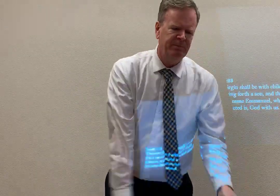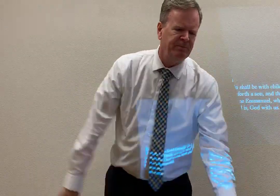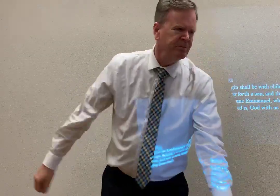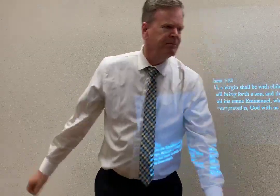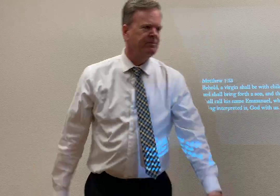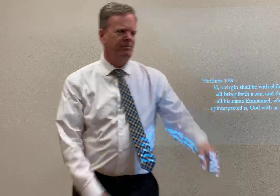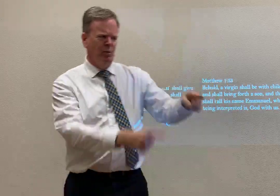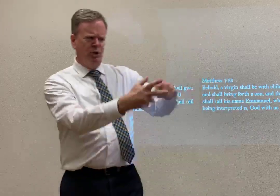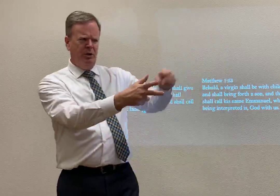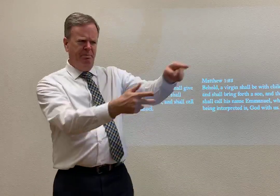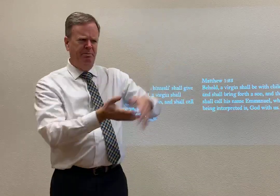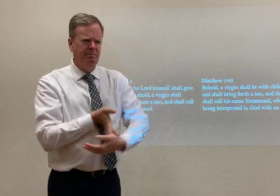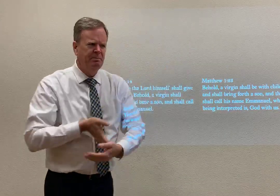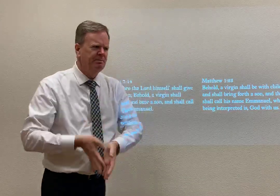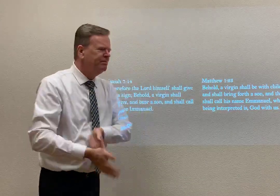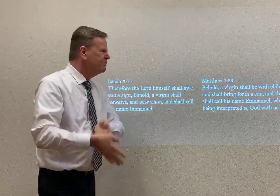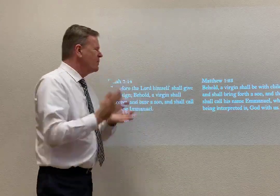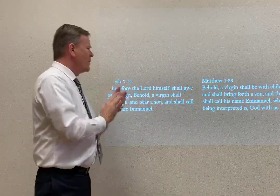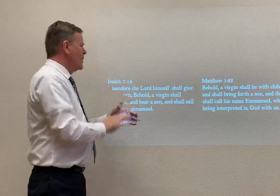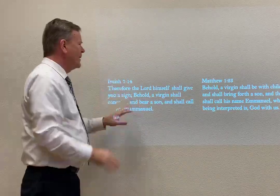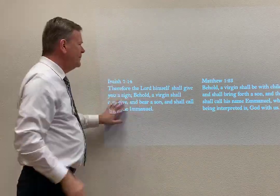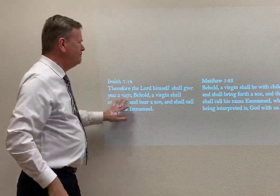Yeah. Good. Awesome.